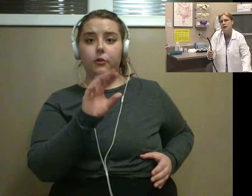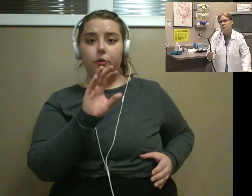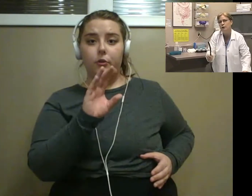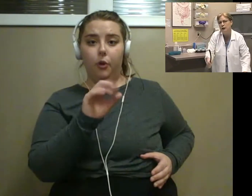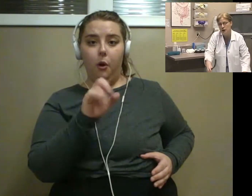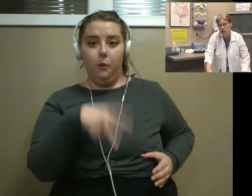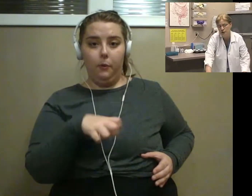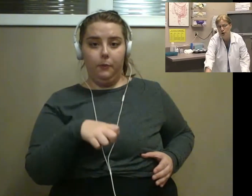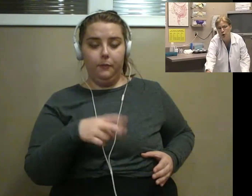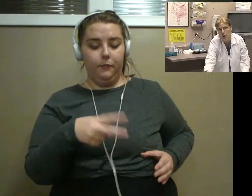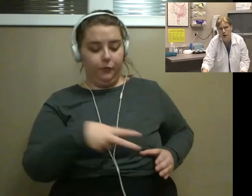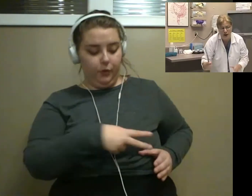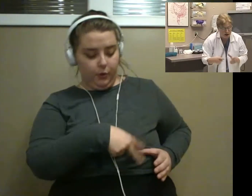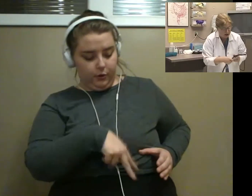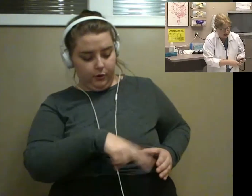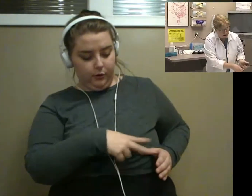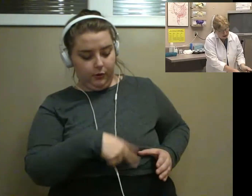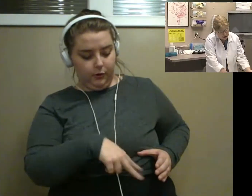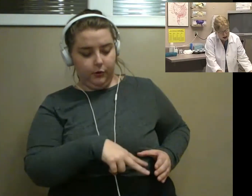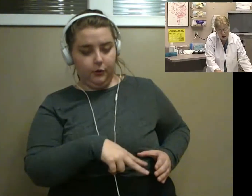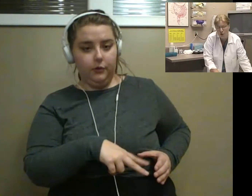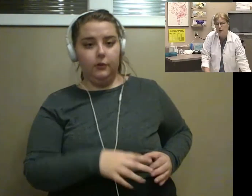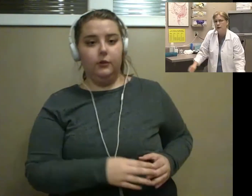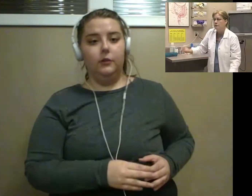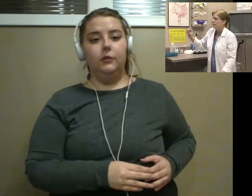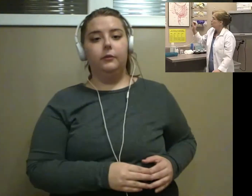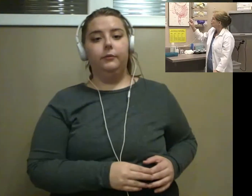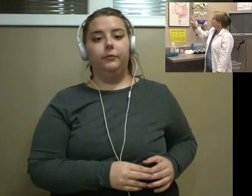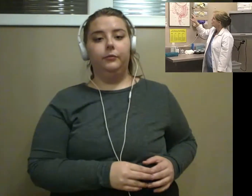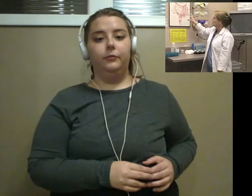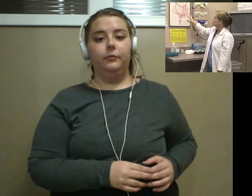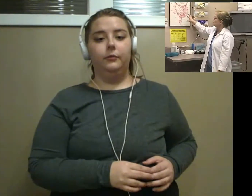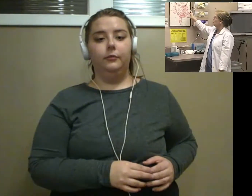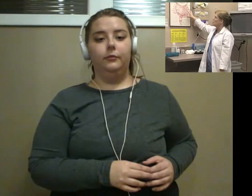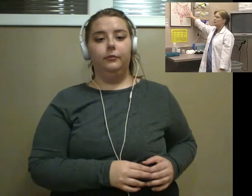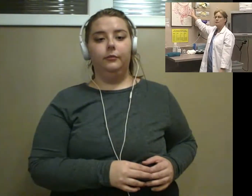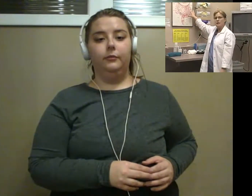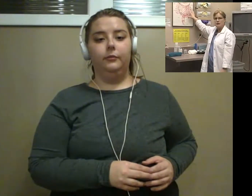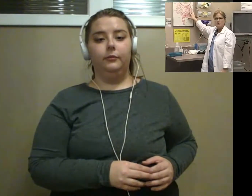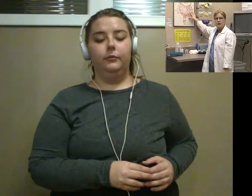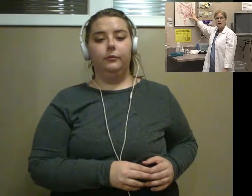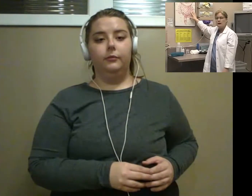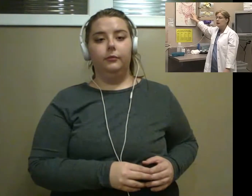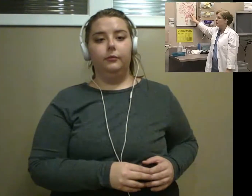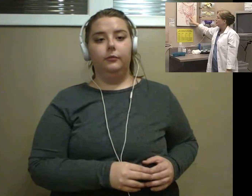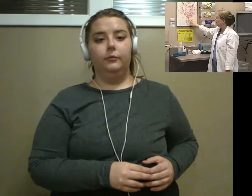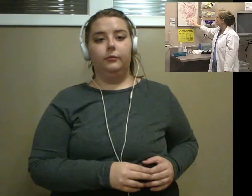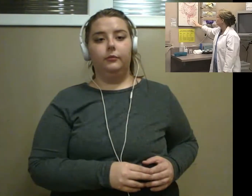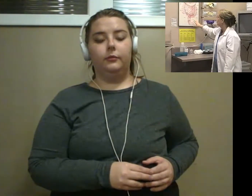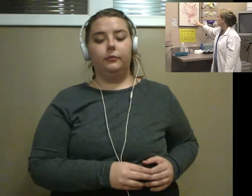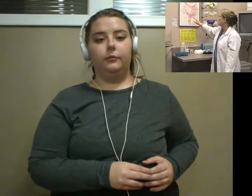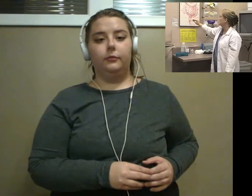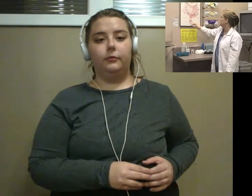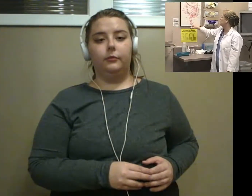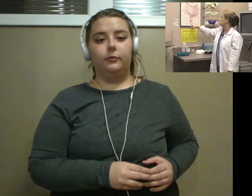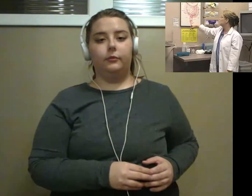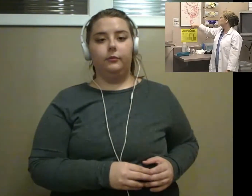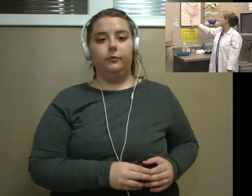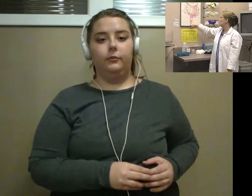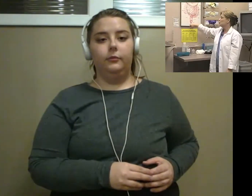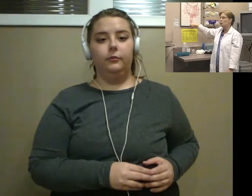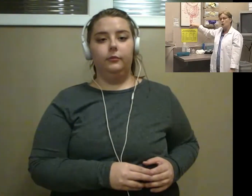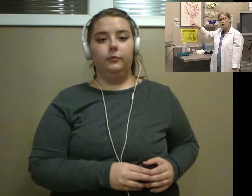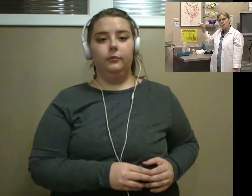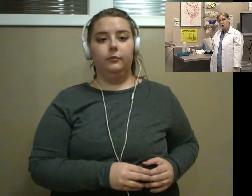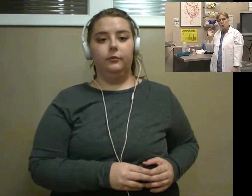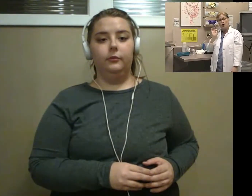look at every inch of the colon, and it's actually a visualization of the inside. If there are any